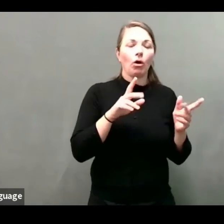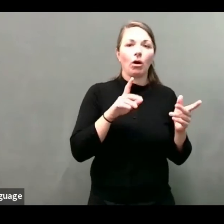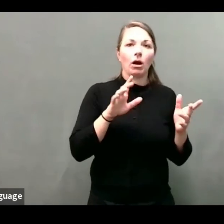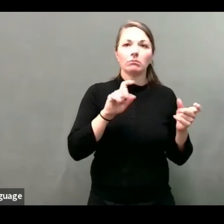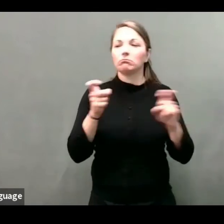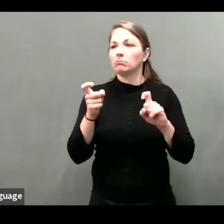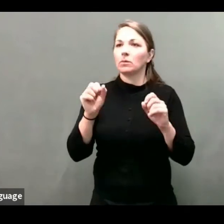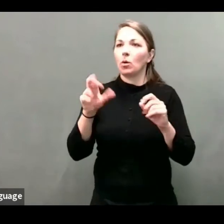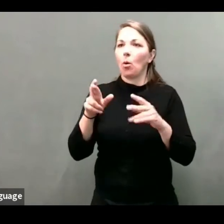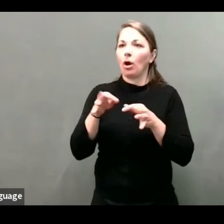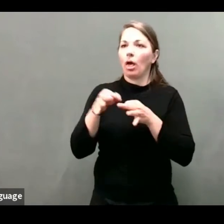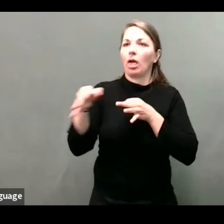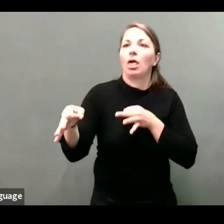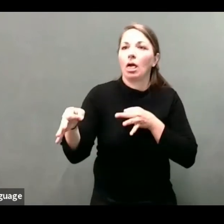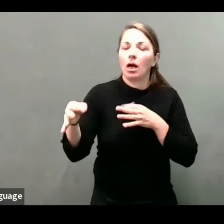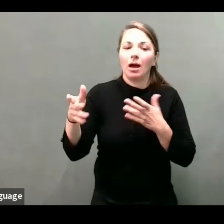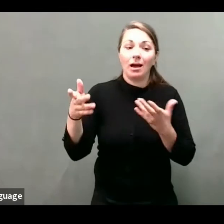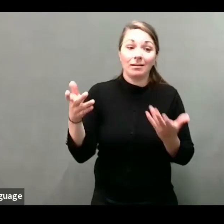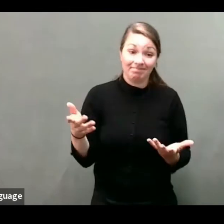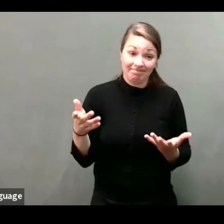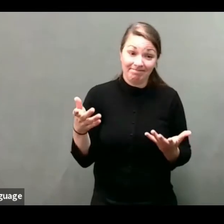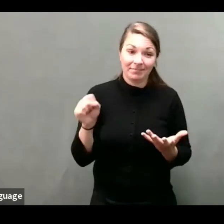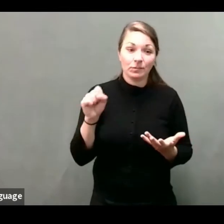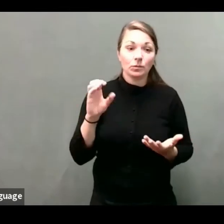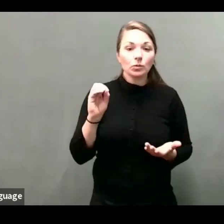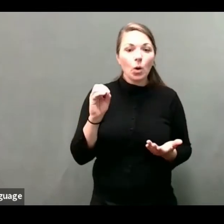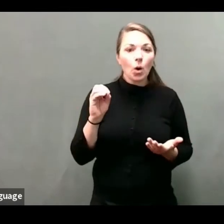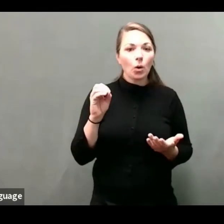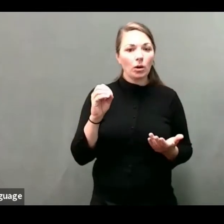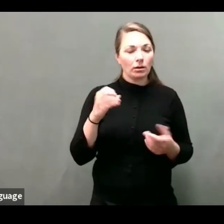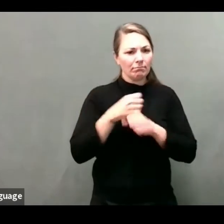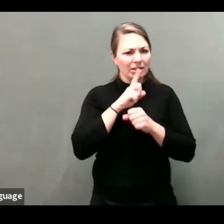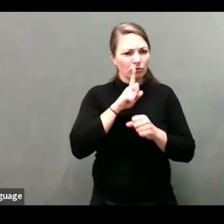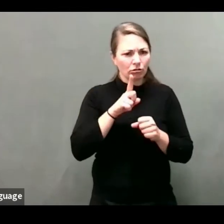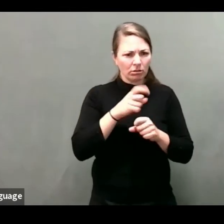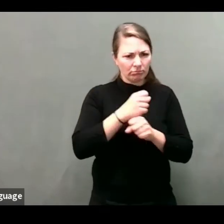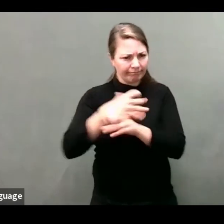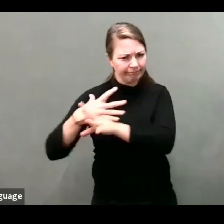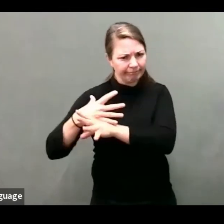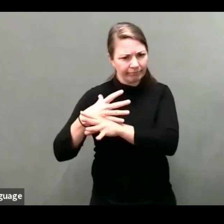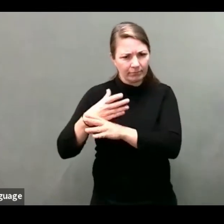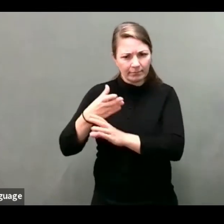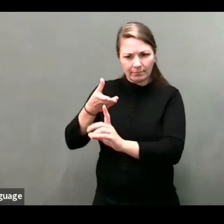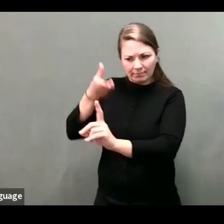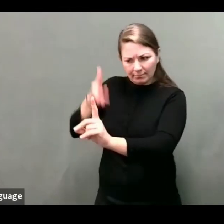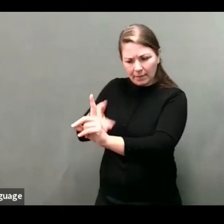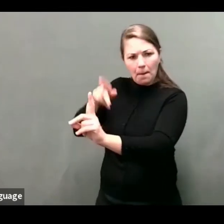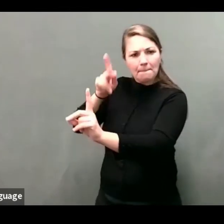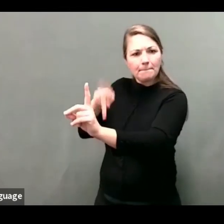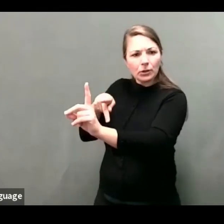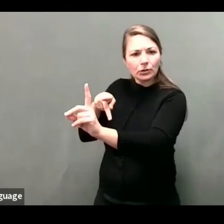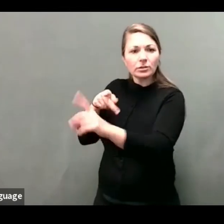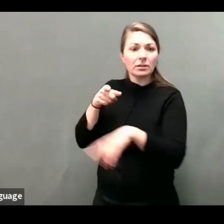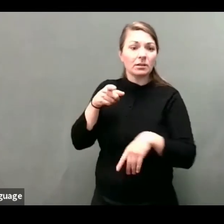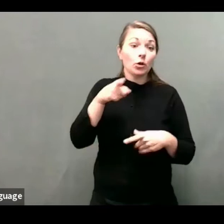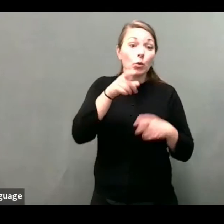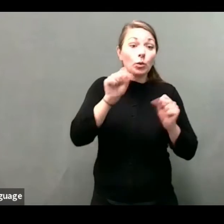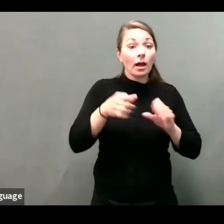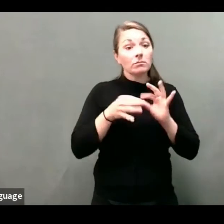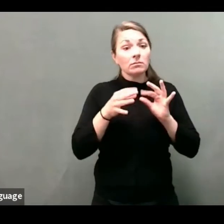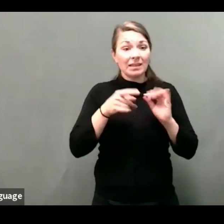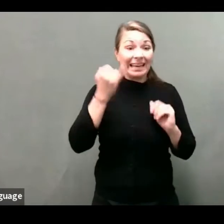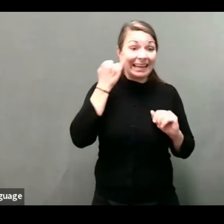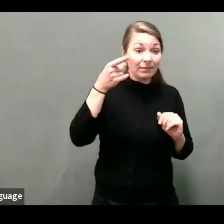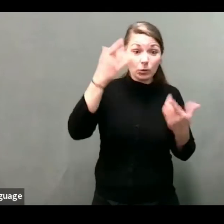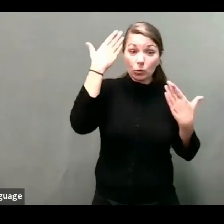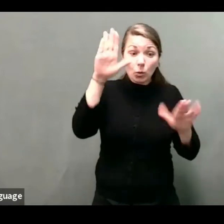is hoping for. And so one of the things to be prepared for is just to be able to say what you don't know. Like if you